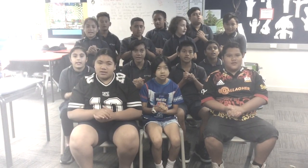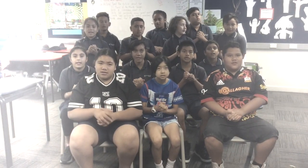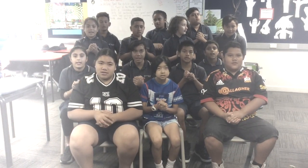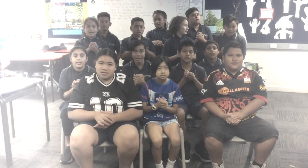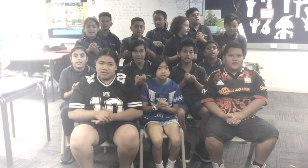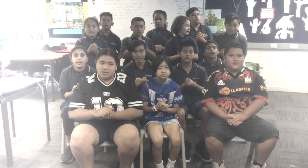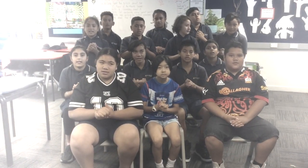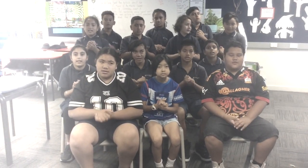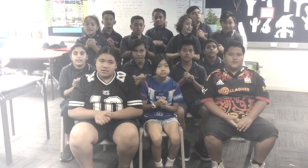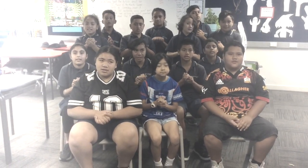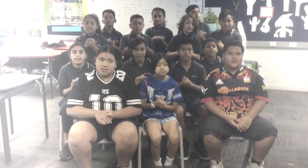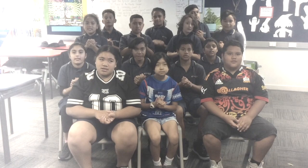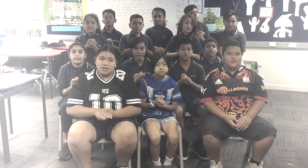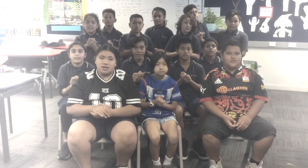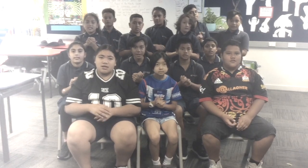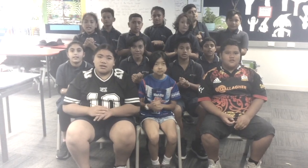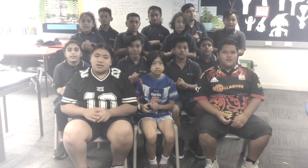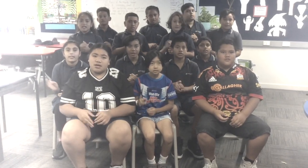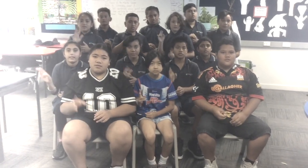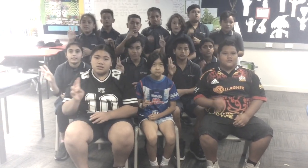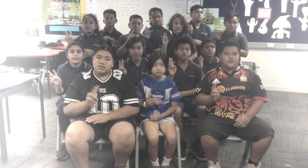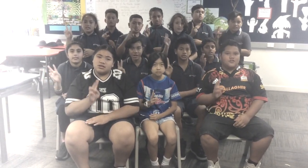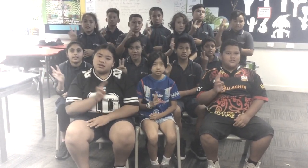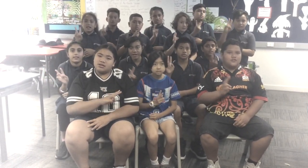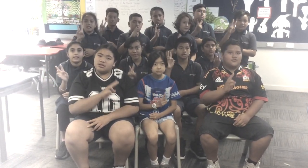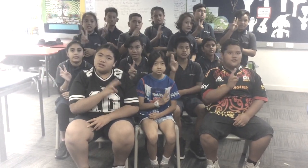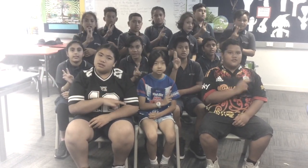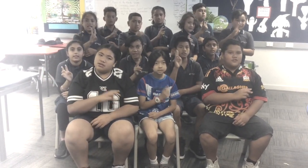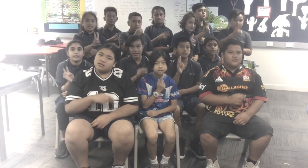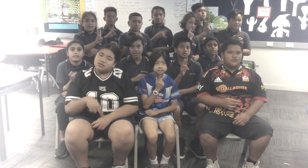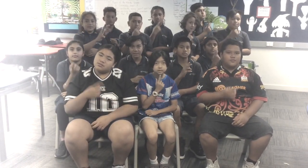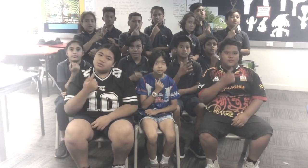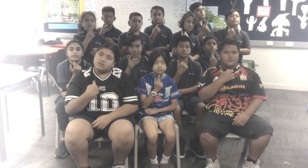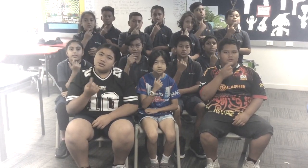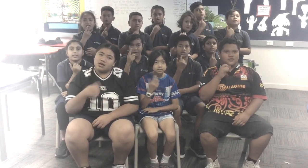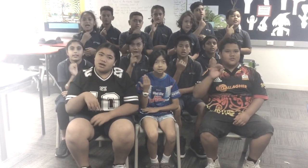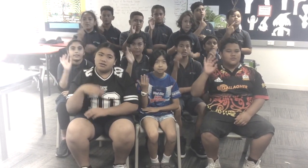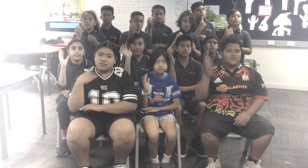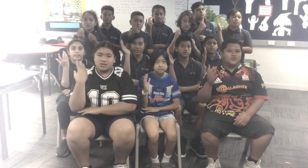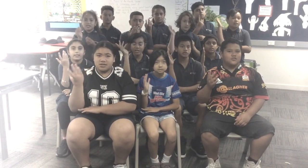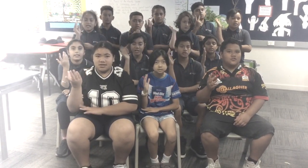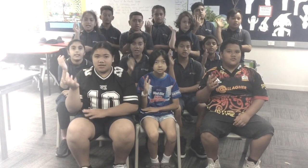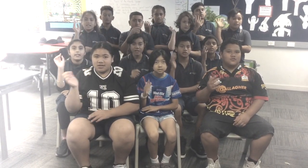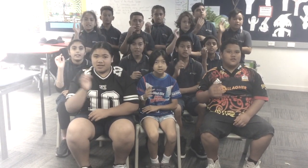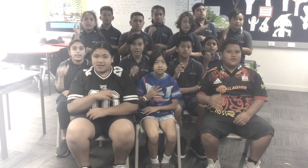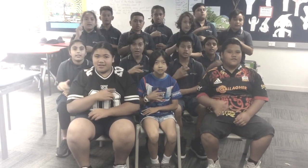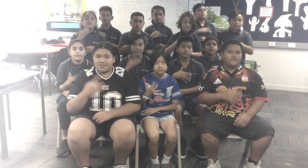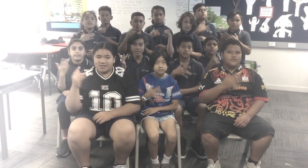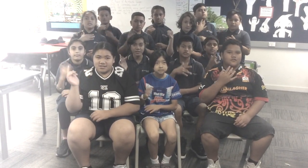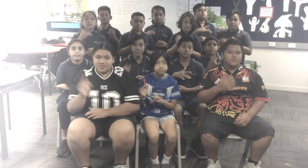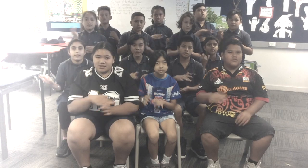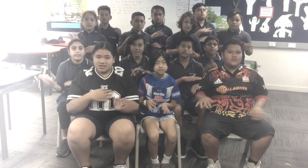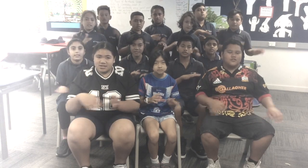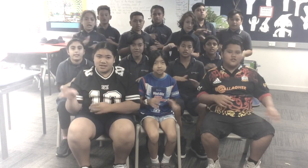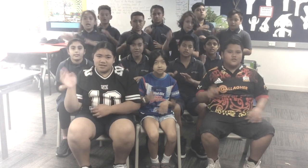my hand. Can we chill underneath this Pohutukawa tree? Life is a breeze